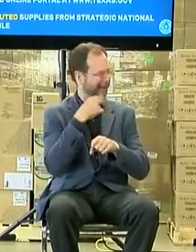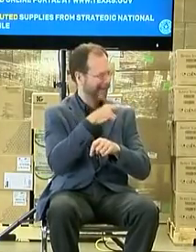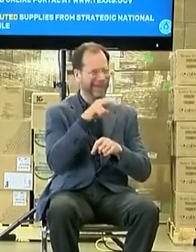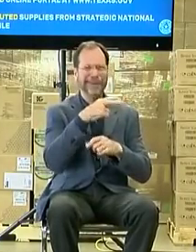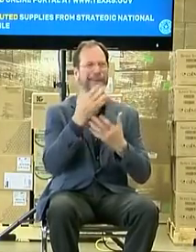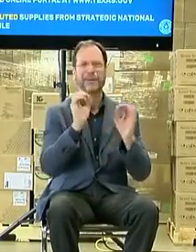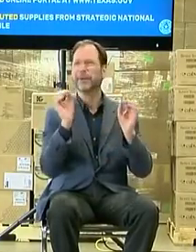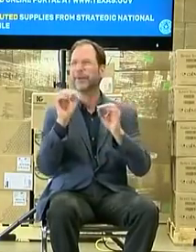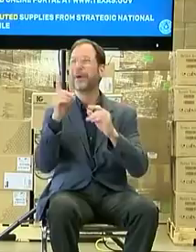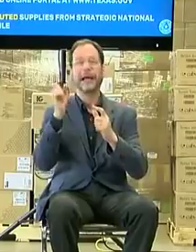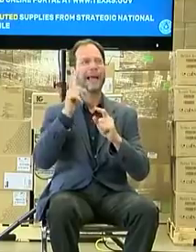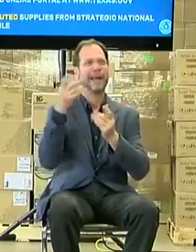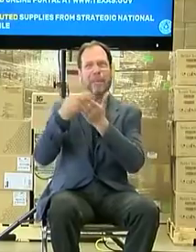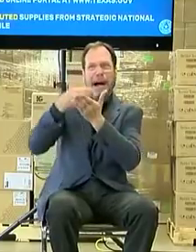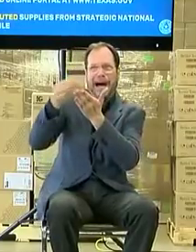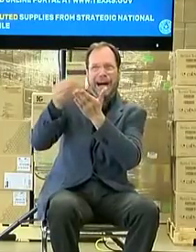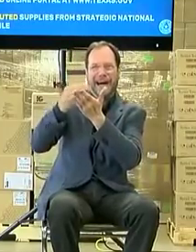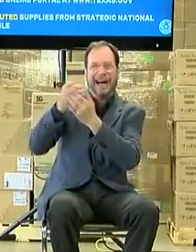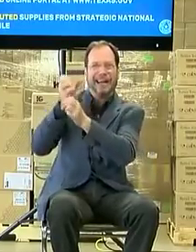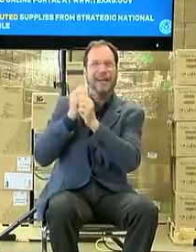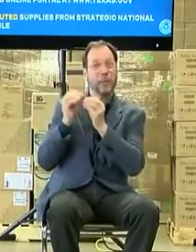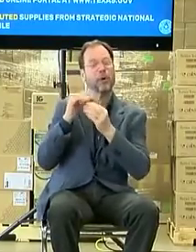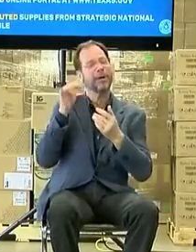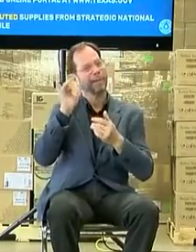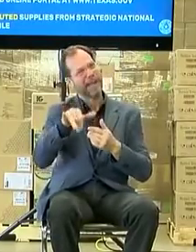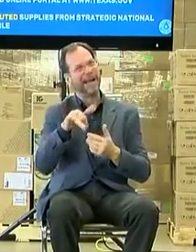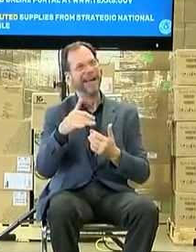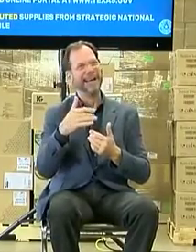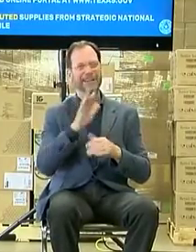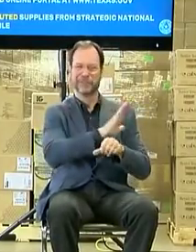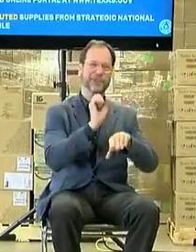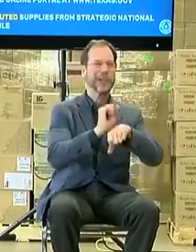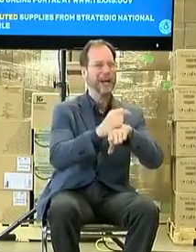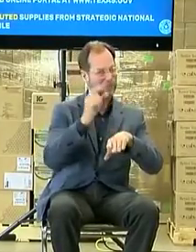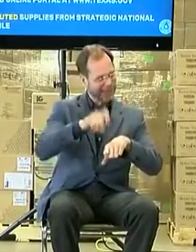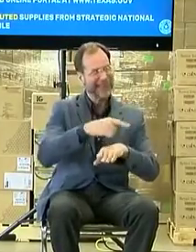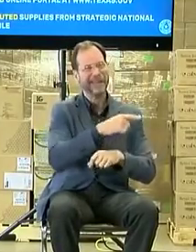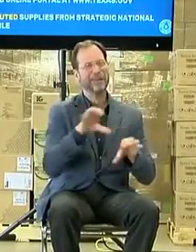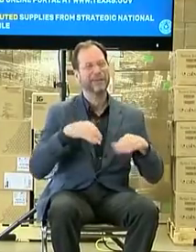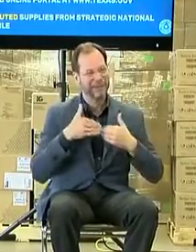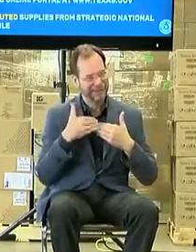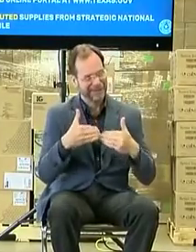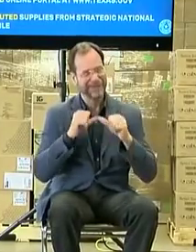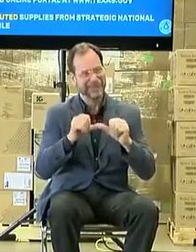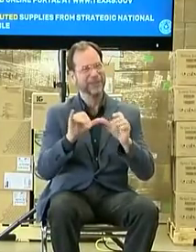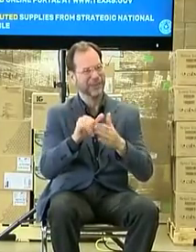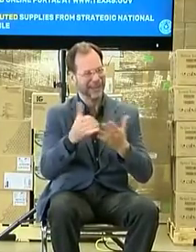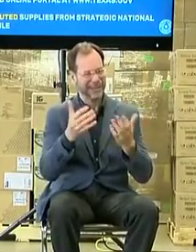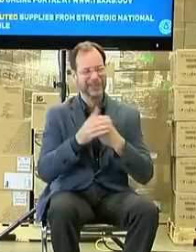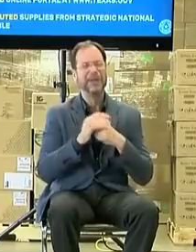He's making purchases as we speak, which is exactly what we need him to do. But I do want